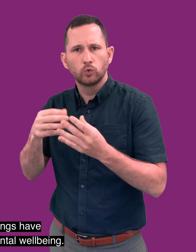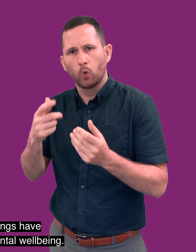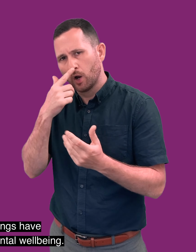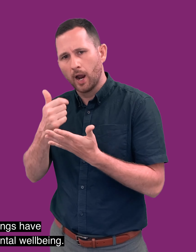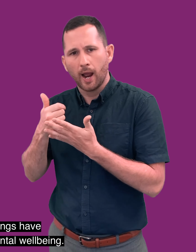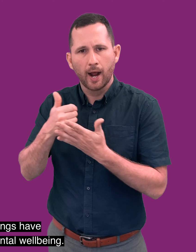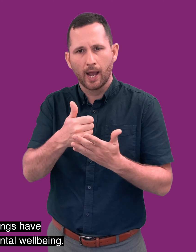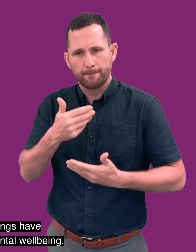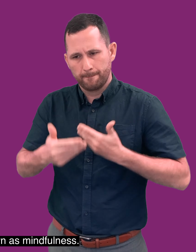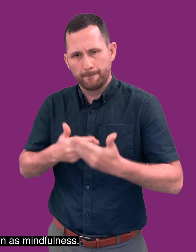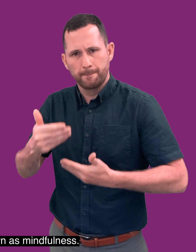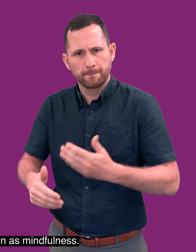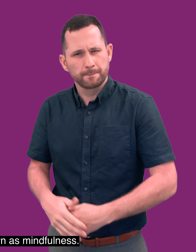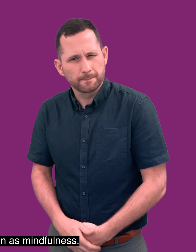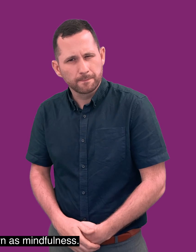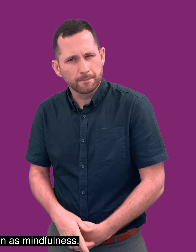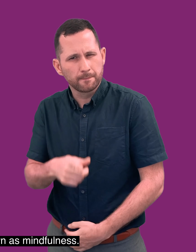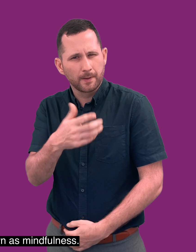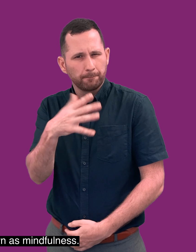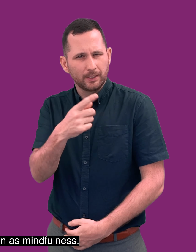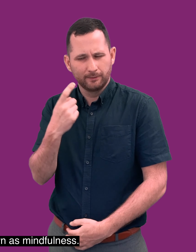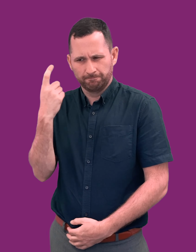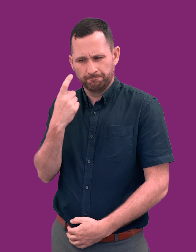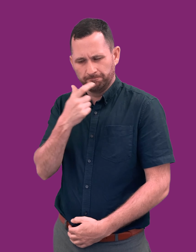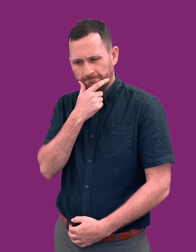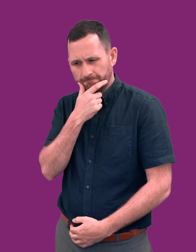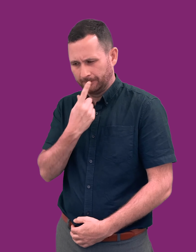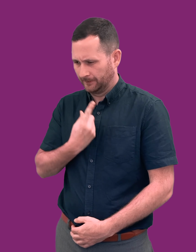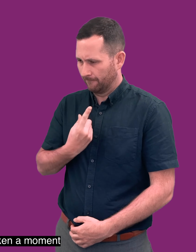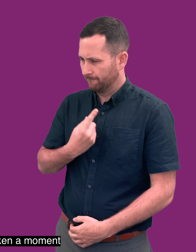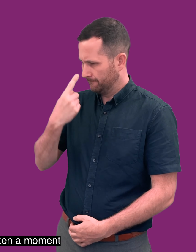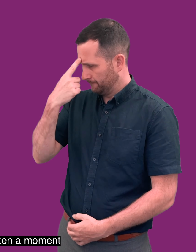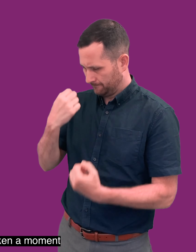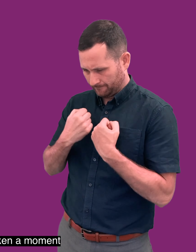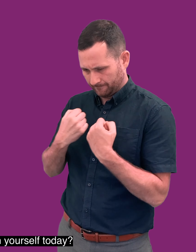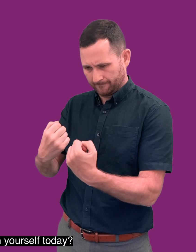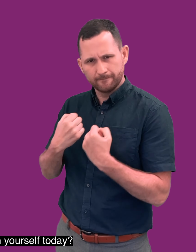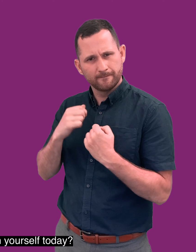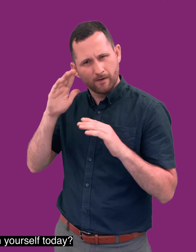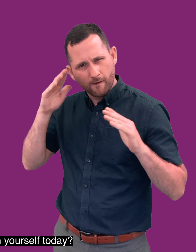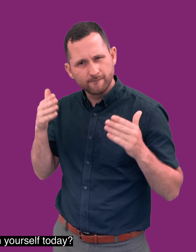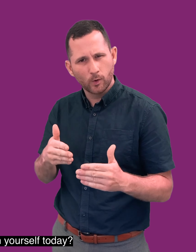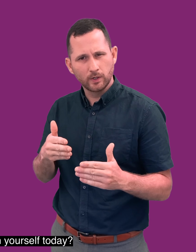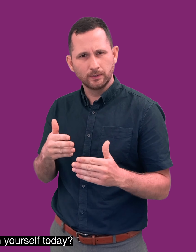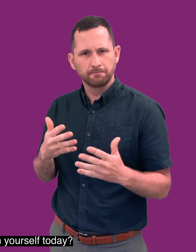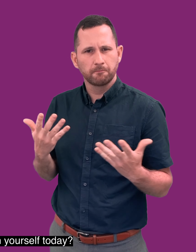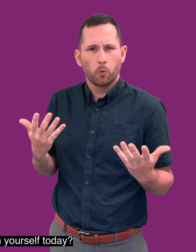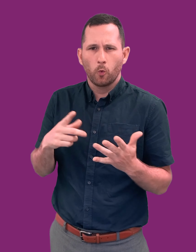mental well-being. This is also known as mindfulness. Have you taken a moment to truly focus on yourself